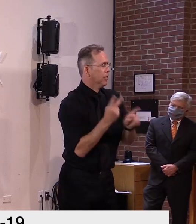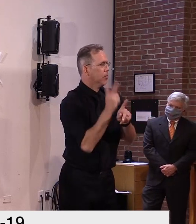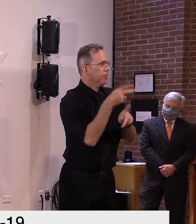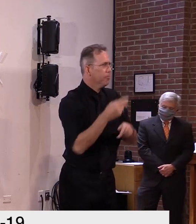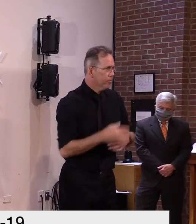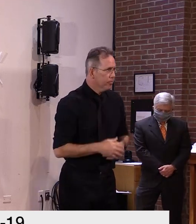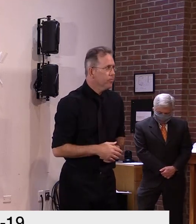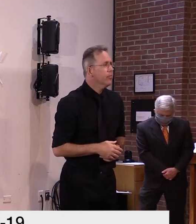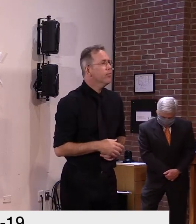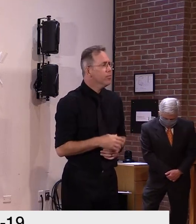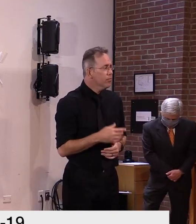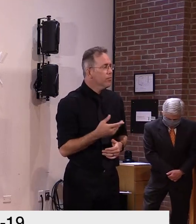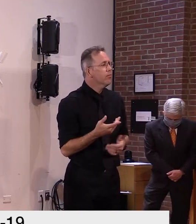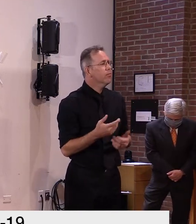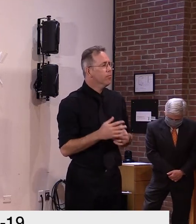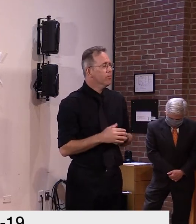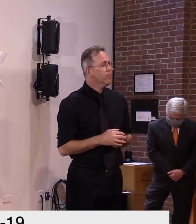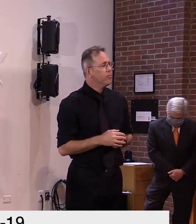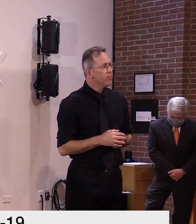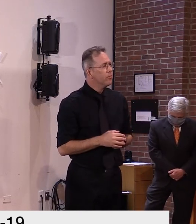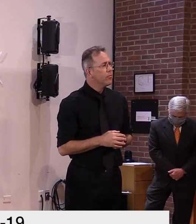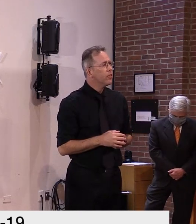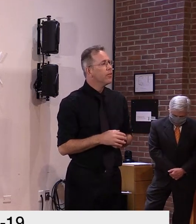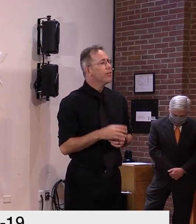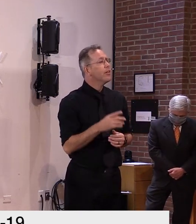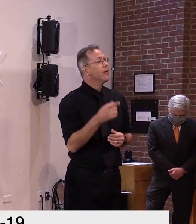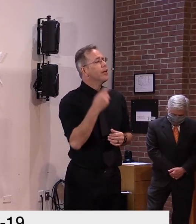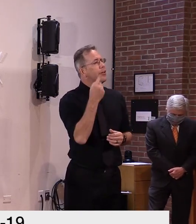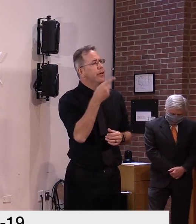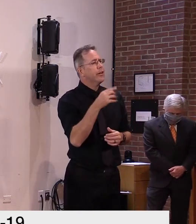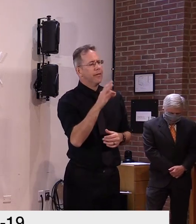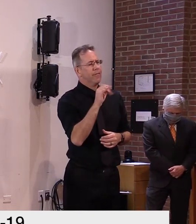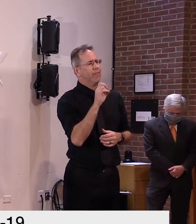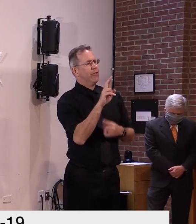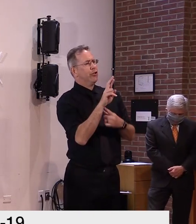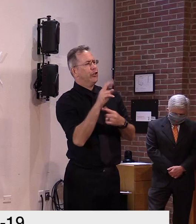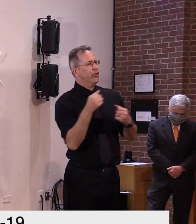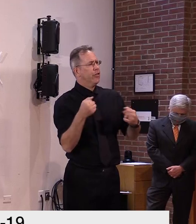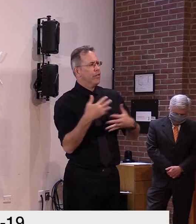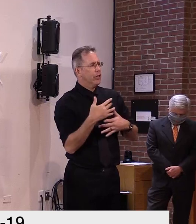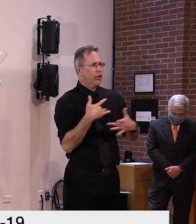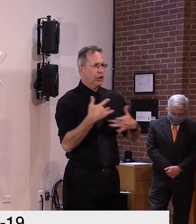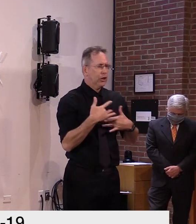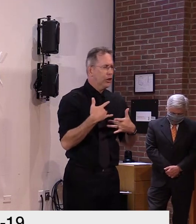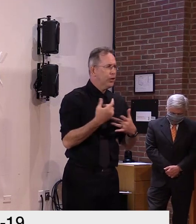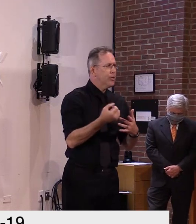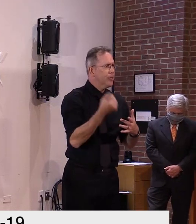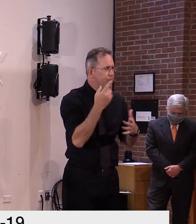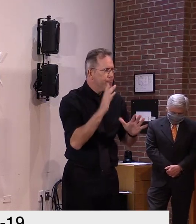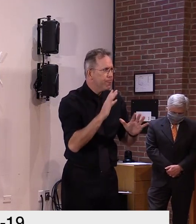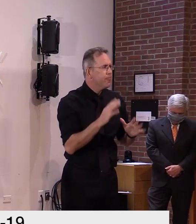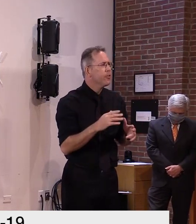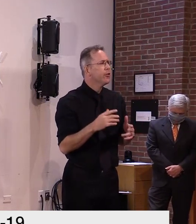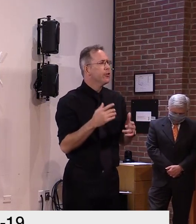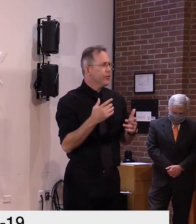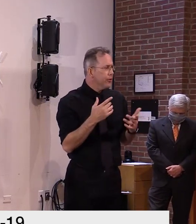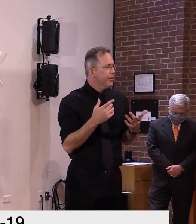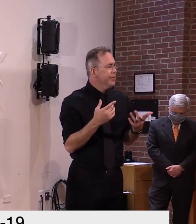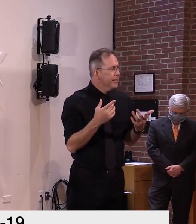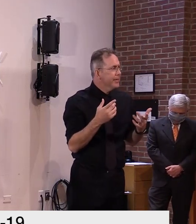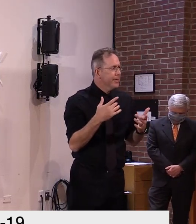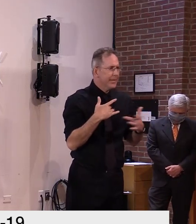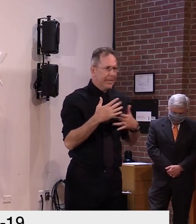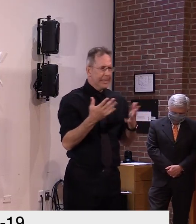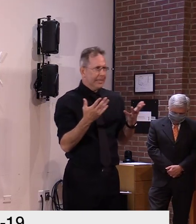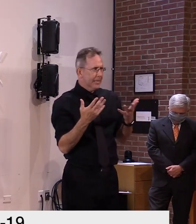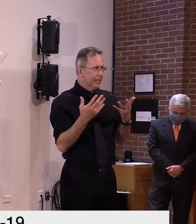discussing, Deborah Birks, and that we've discussed every week is just the need to go indoors when